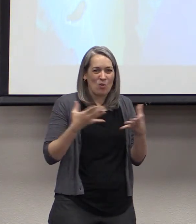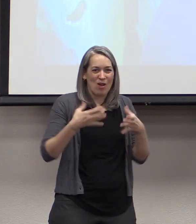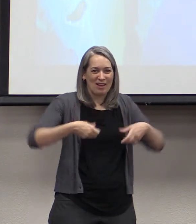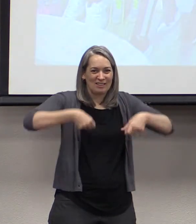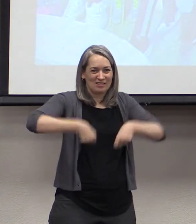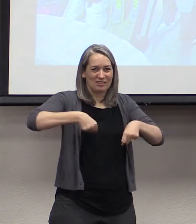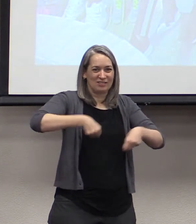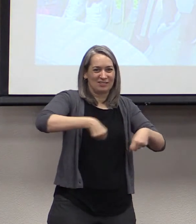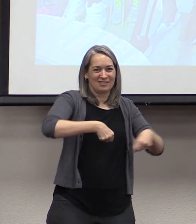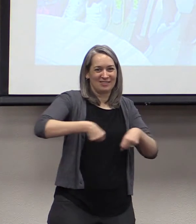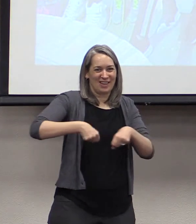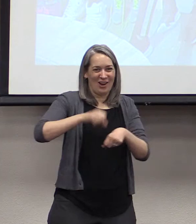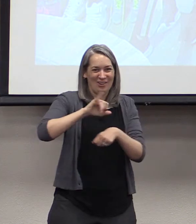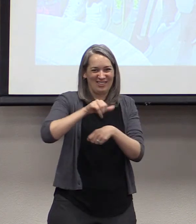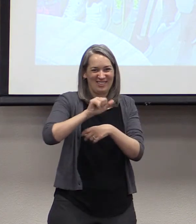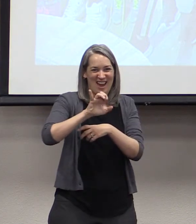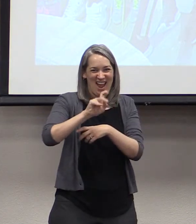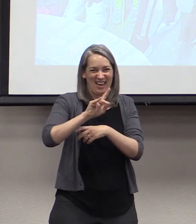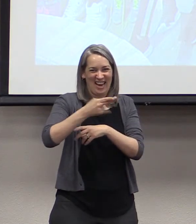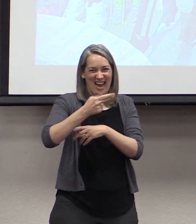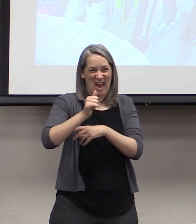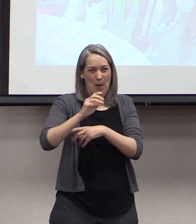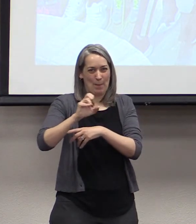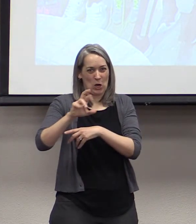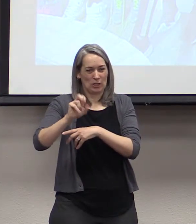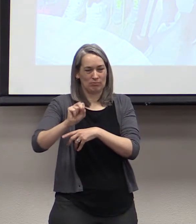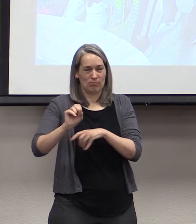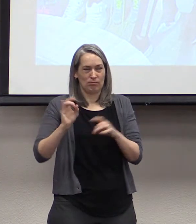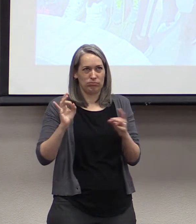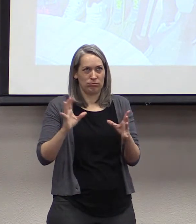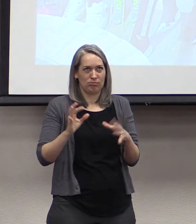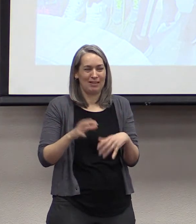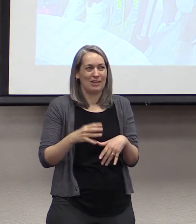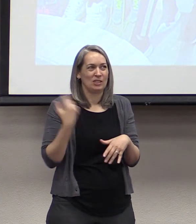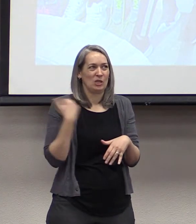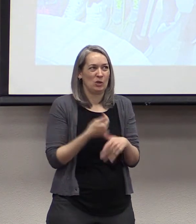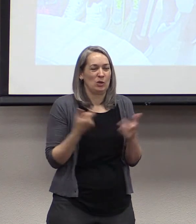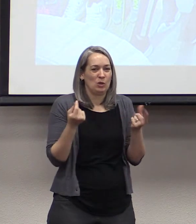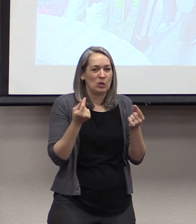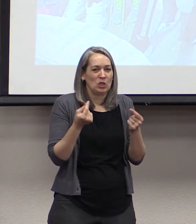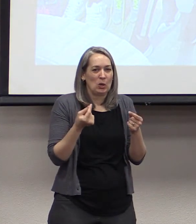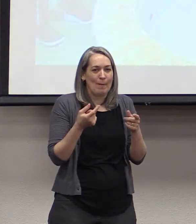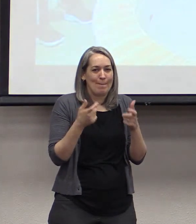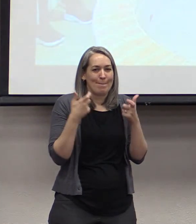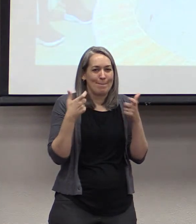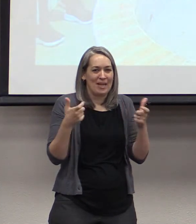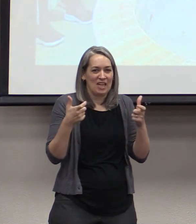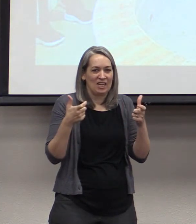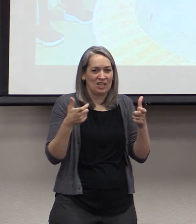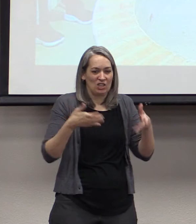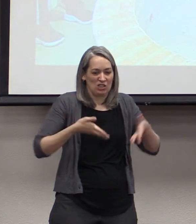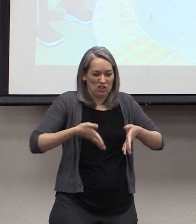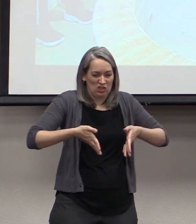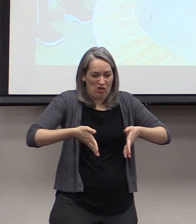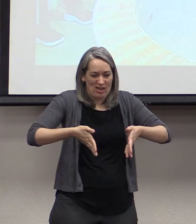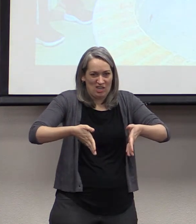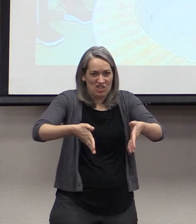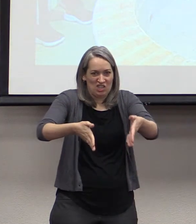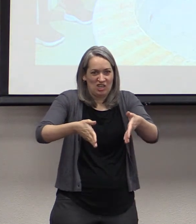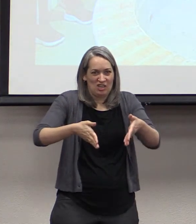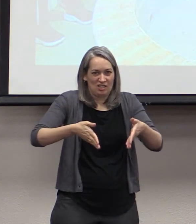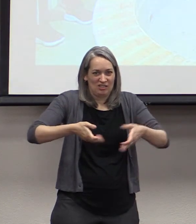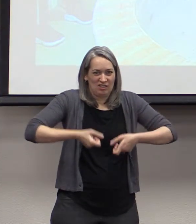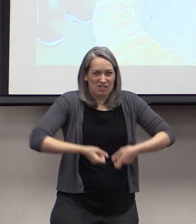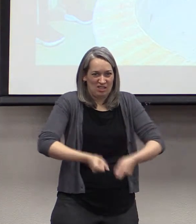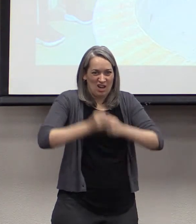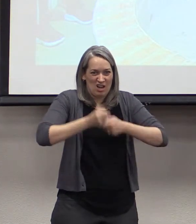But so 2 days we spent digging this huge trench. They said, we need to find our sewage line. It's between here